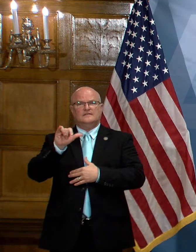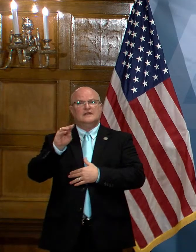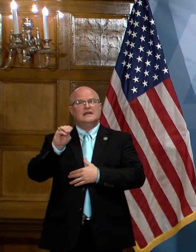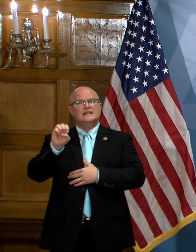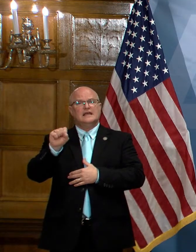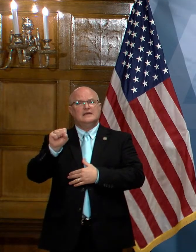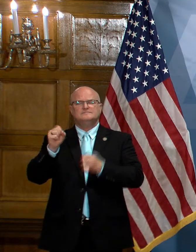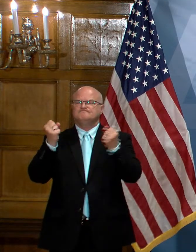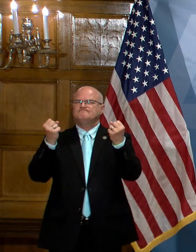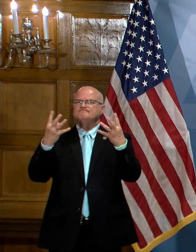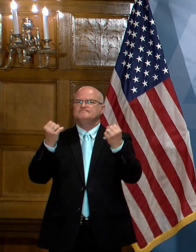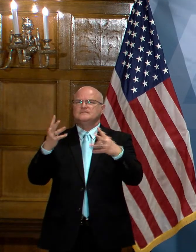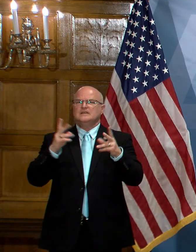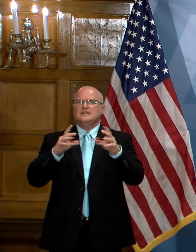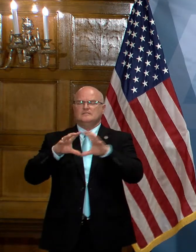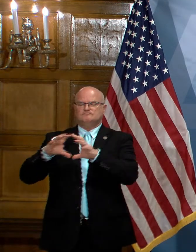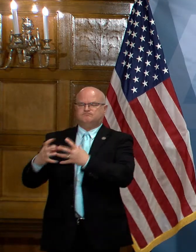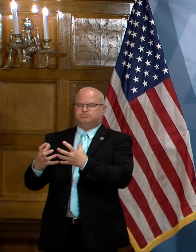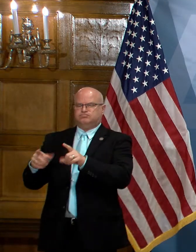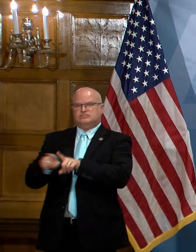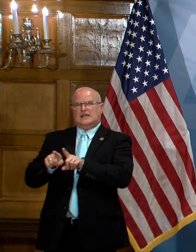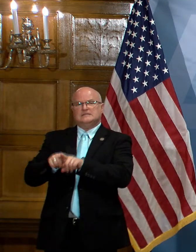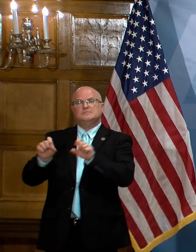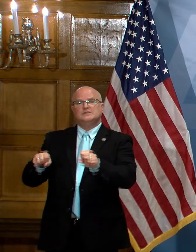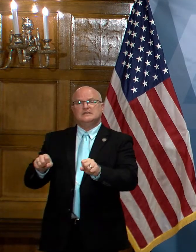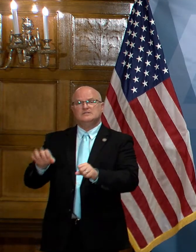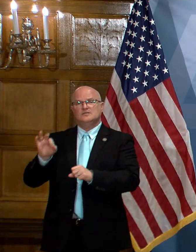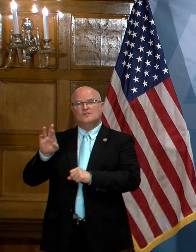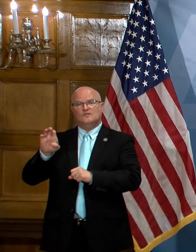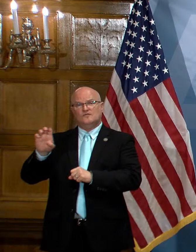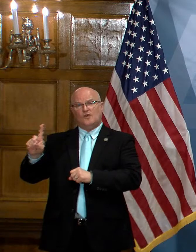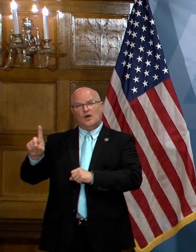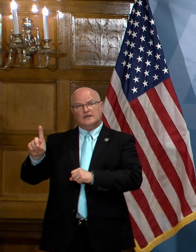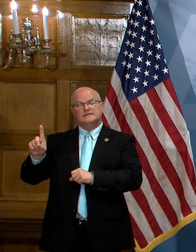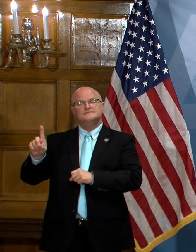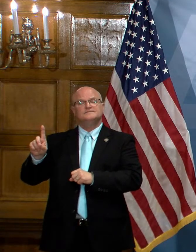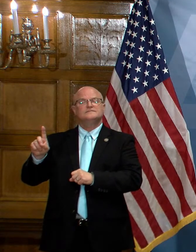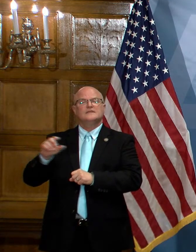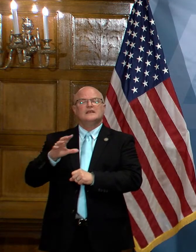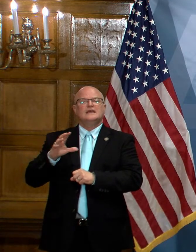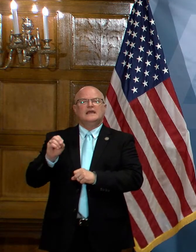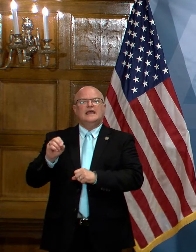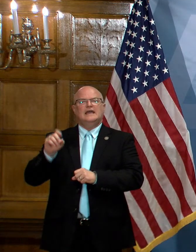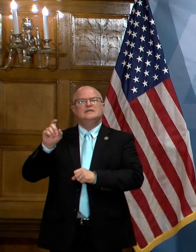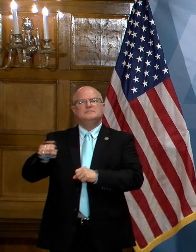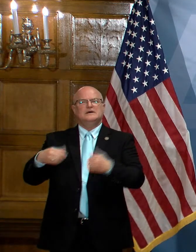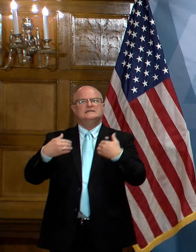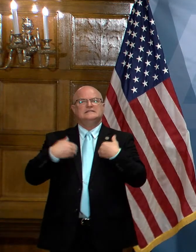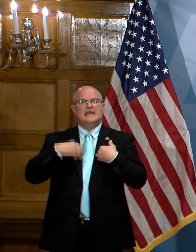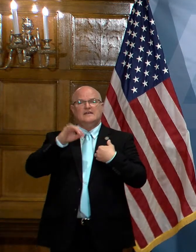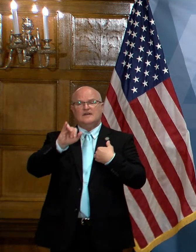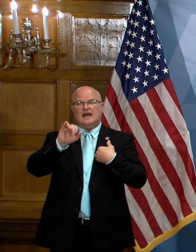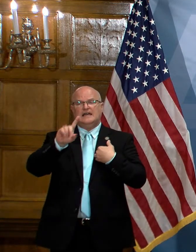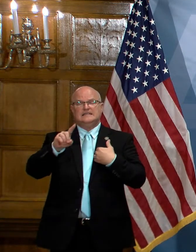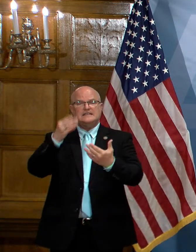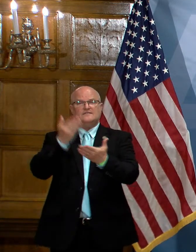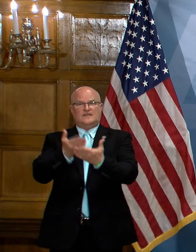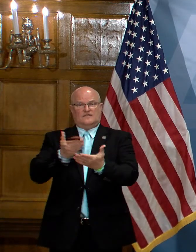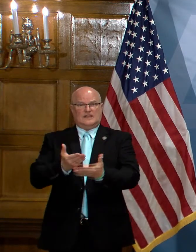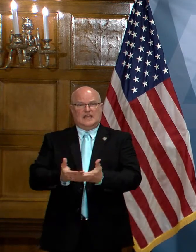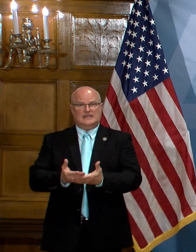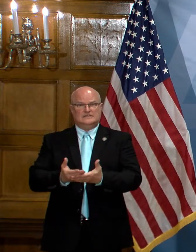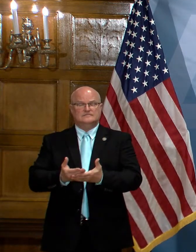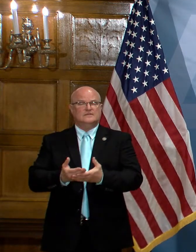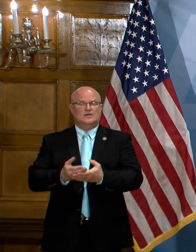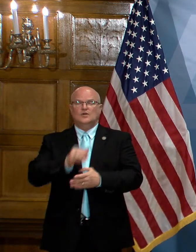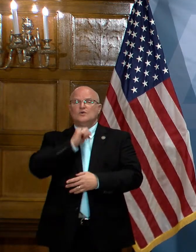There's a large number that are batched as potentially fraudulent, and you have to have ID verification. We